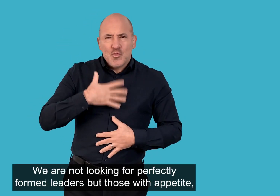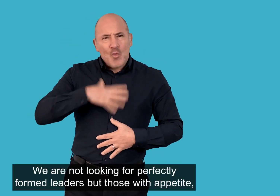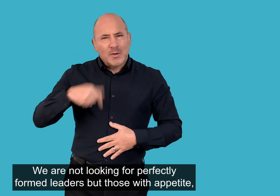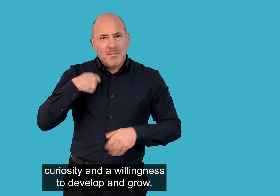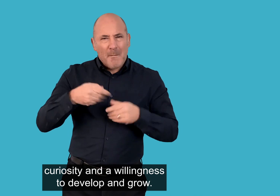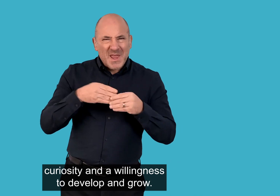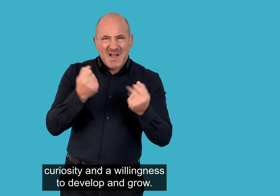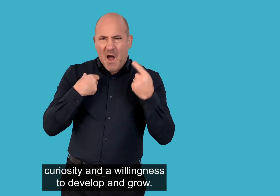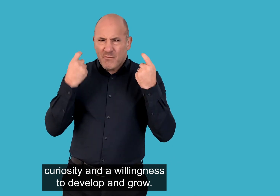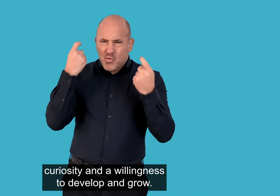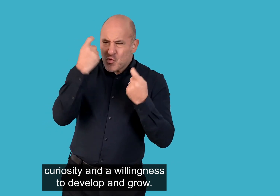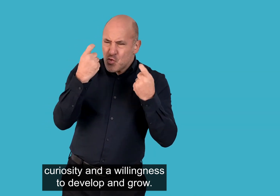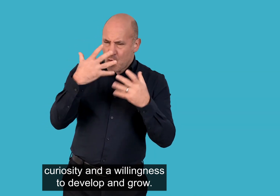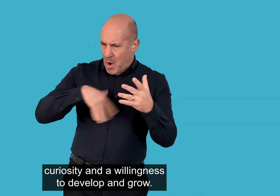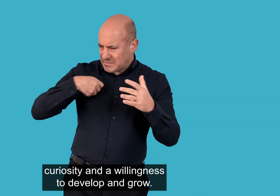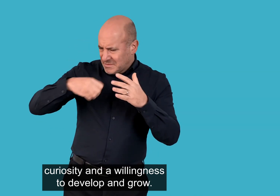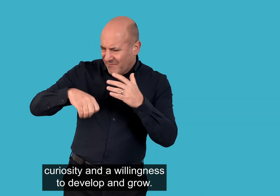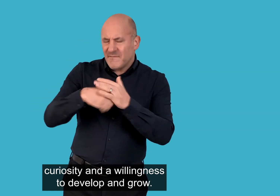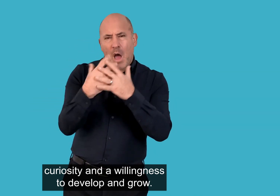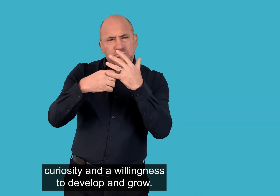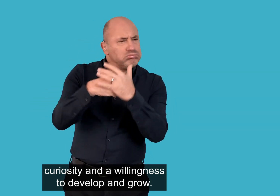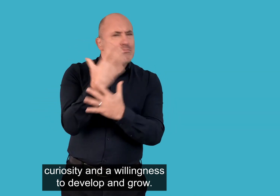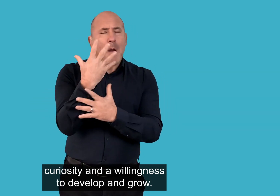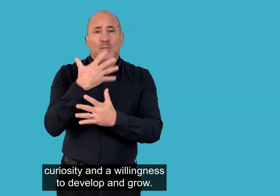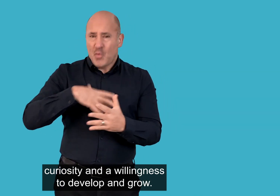appetite, curiosity, and a willingness to develop and grow.